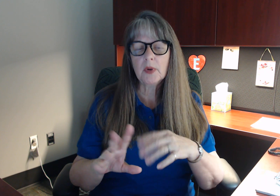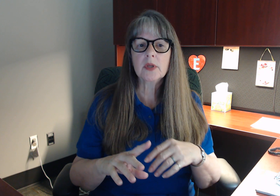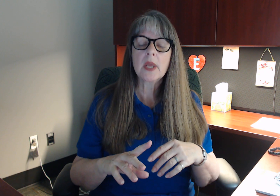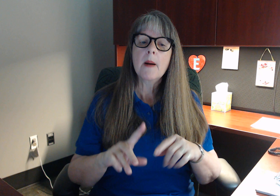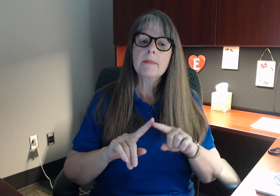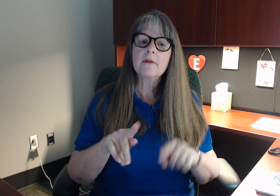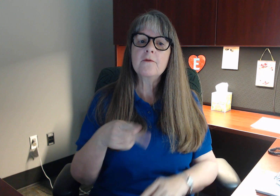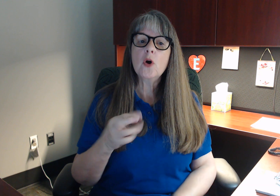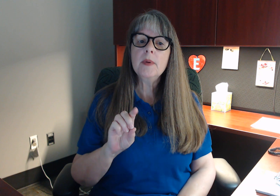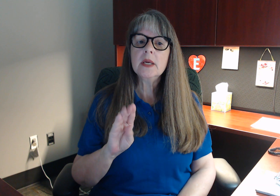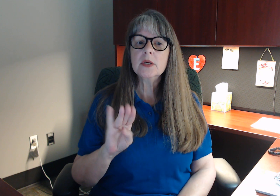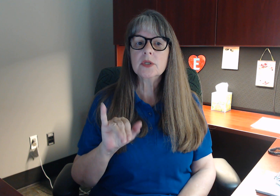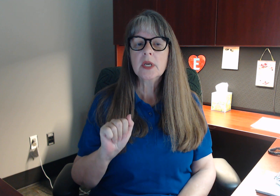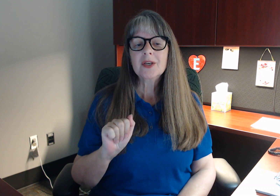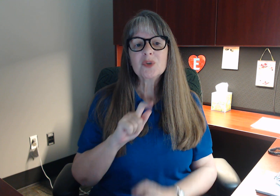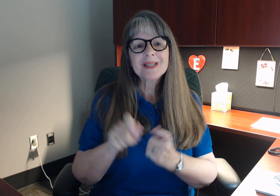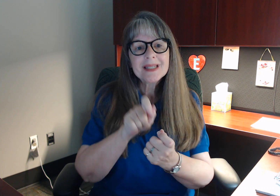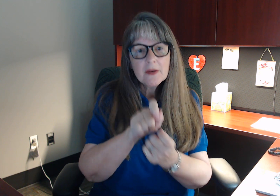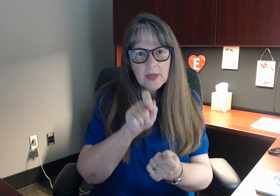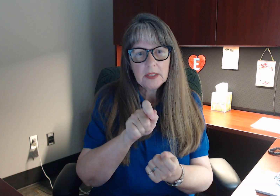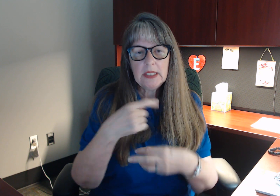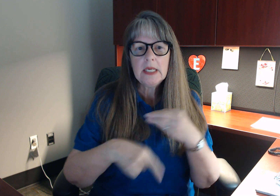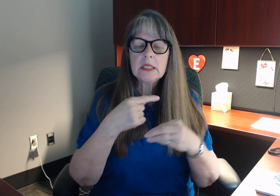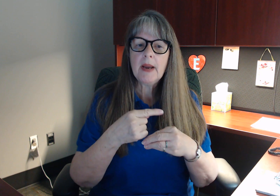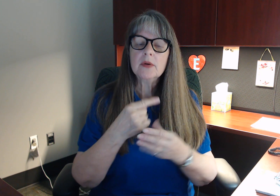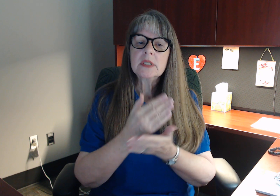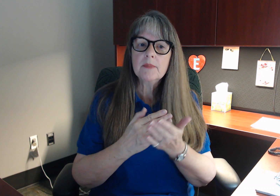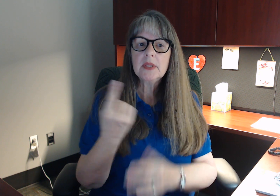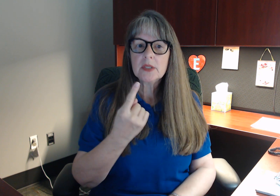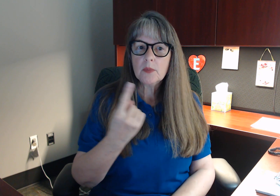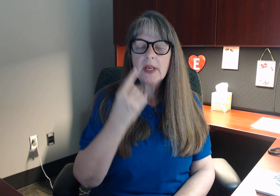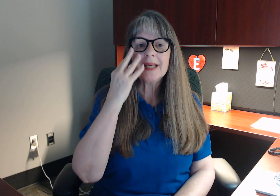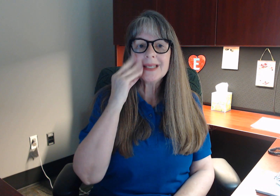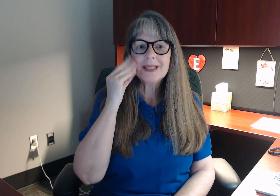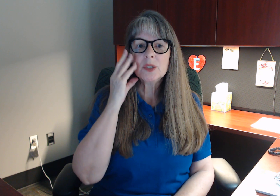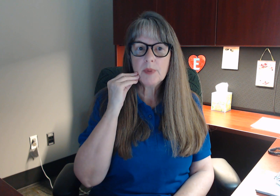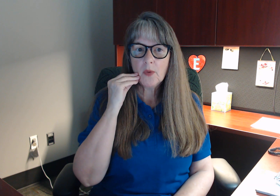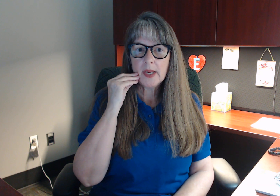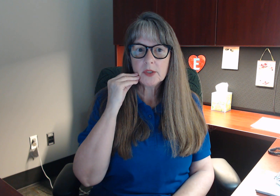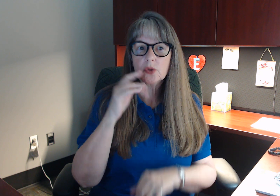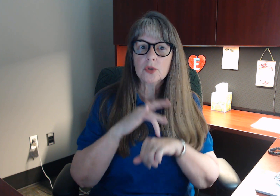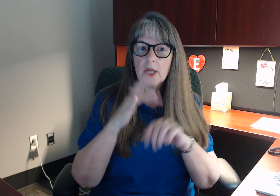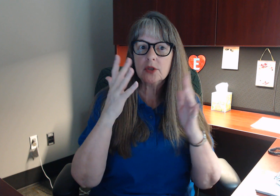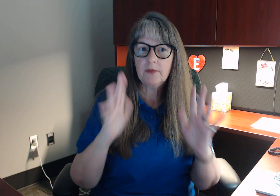experienced, but phobias specifically is about something that someone has experienced or touched,